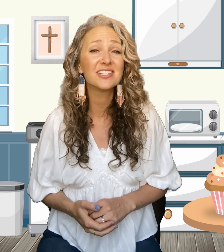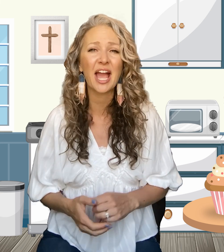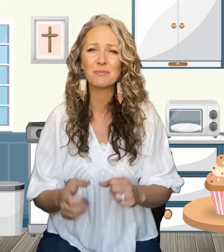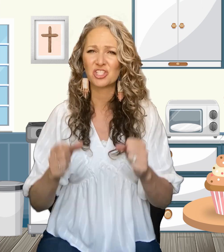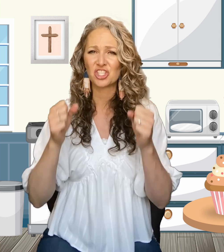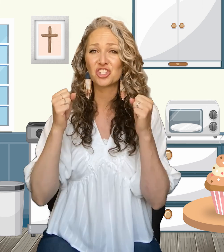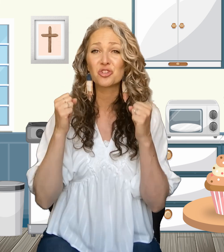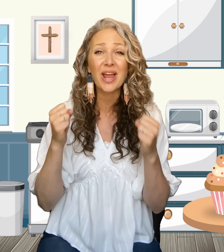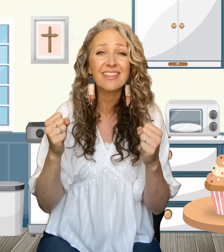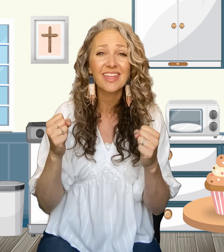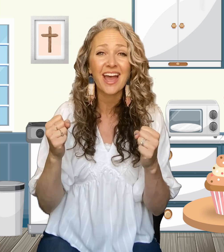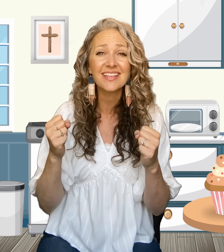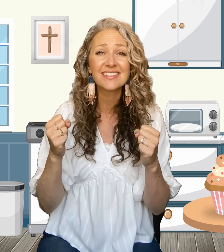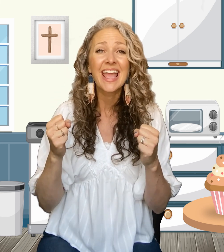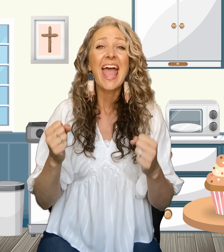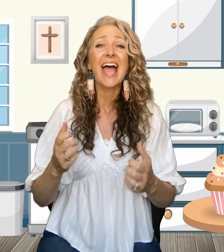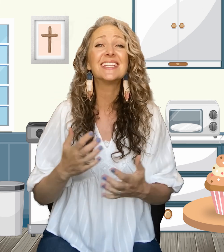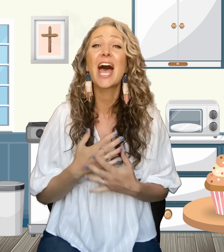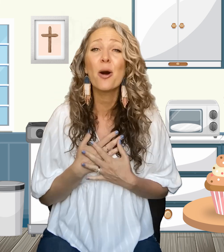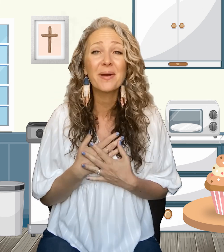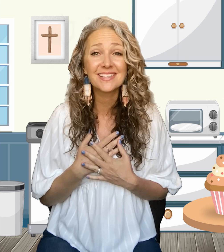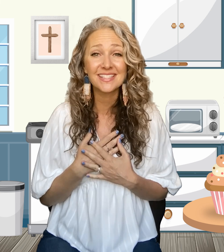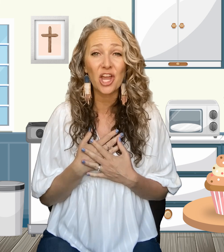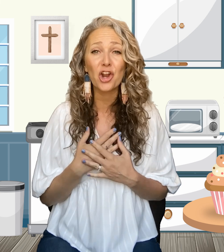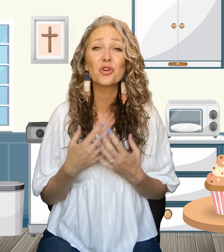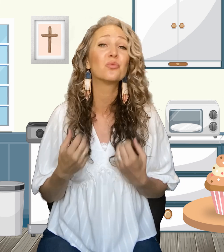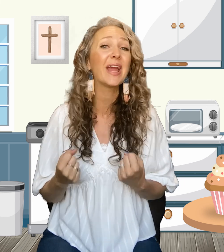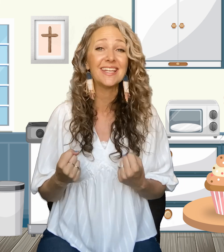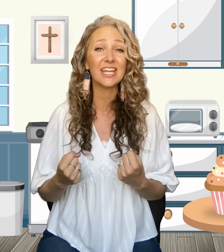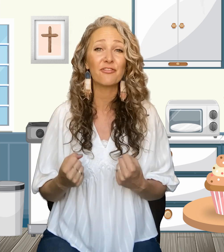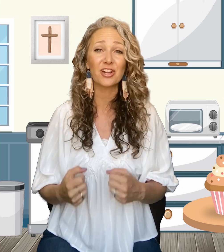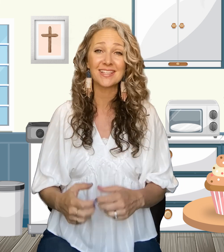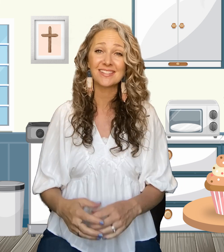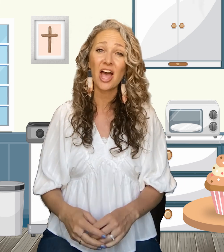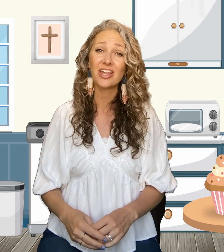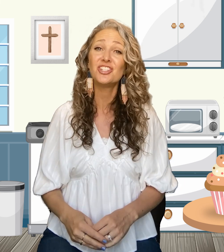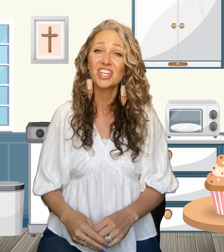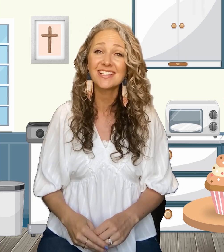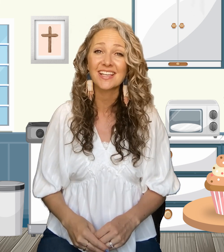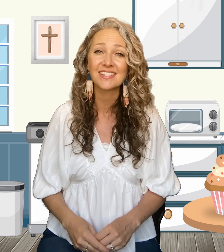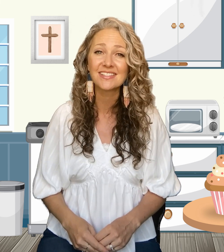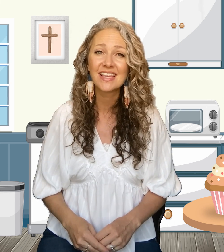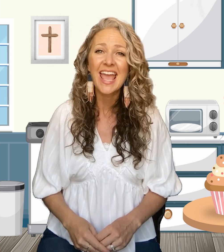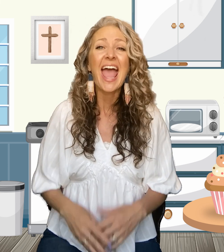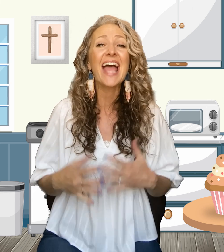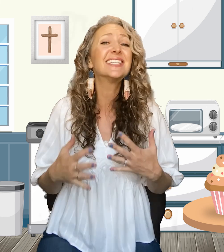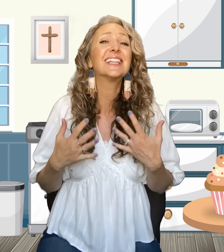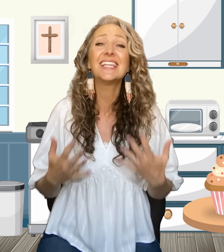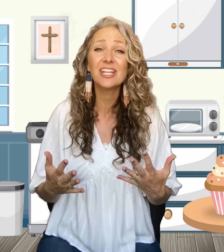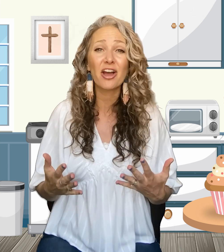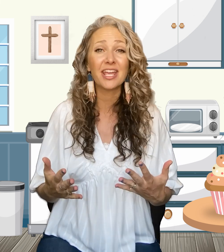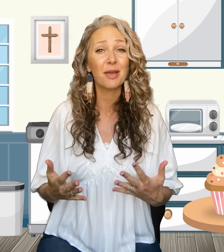times to strengthen us and to help us see our great need for his son, Jesus, and to lean on him in